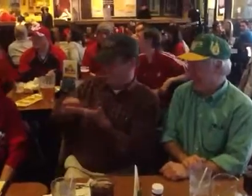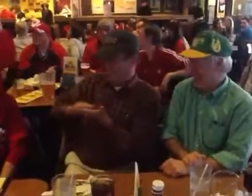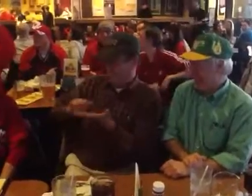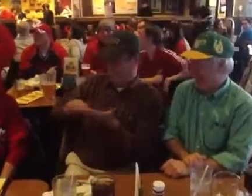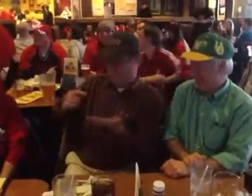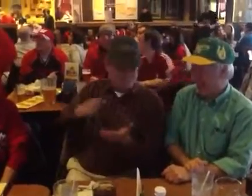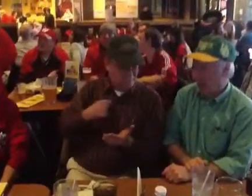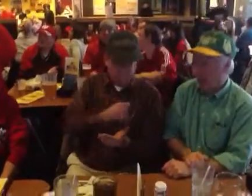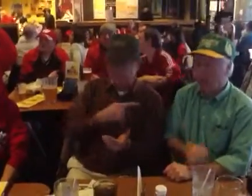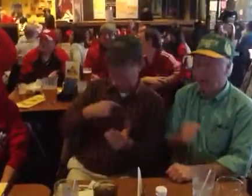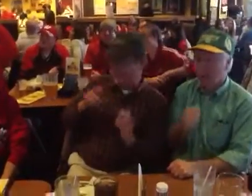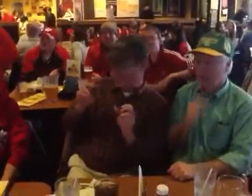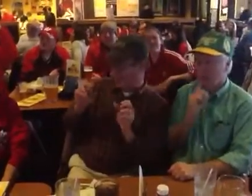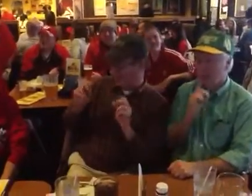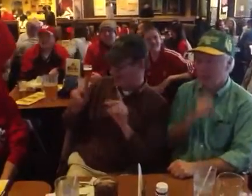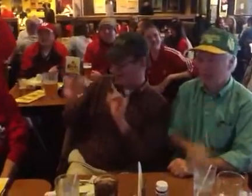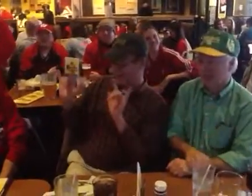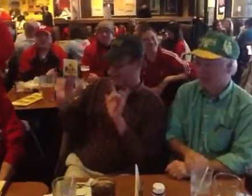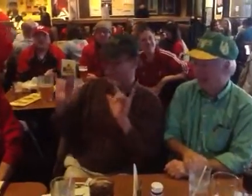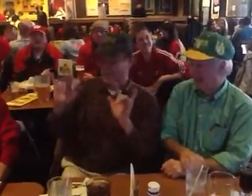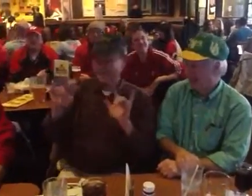Thank you.